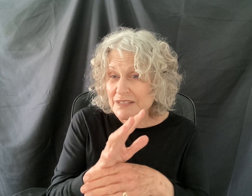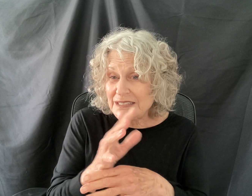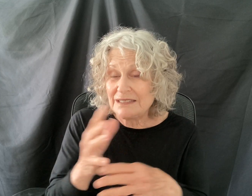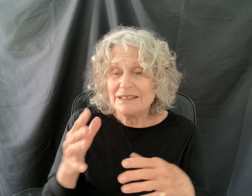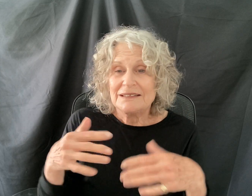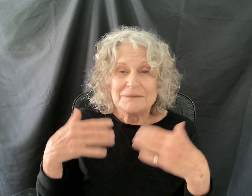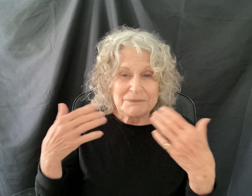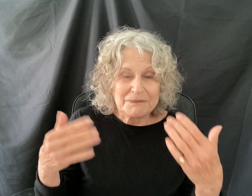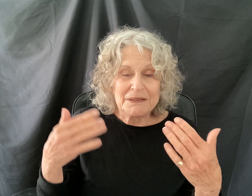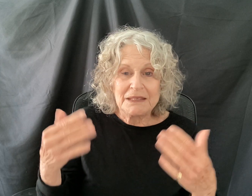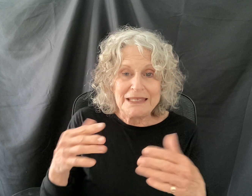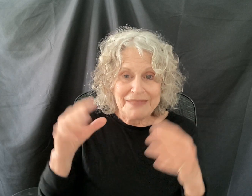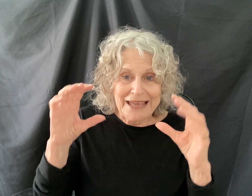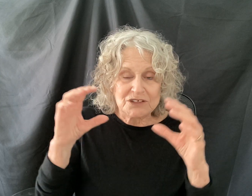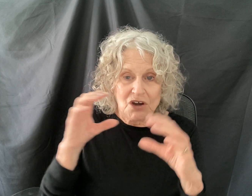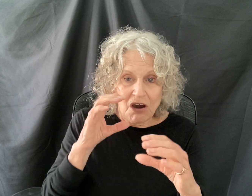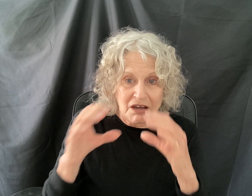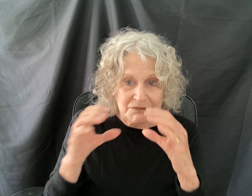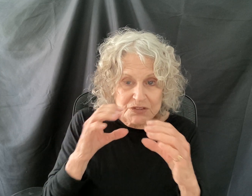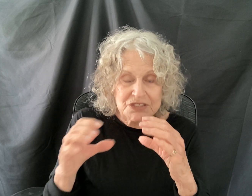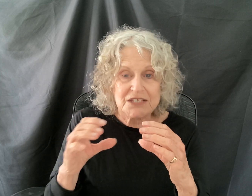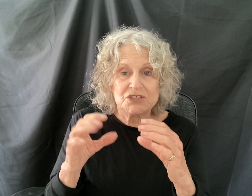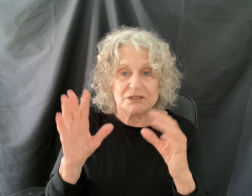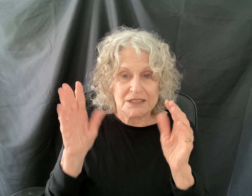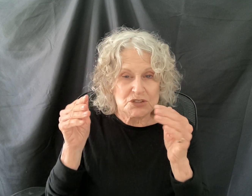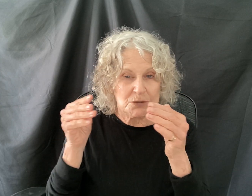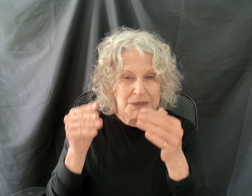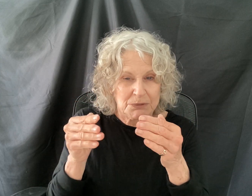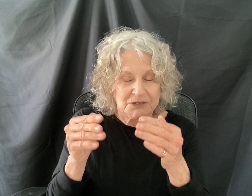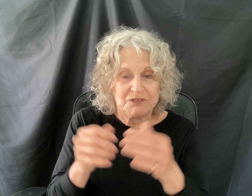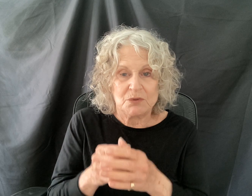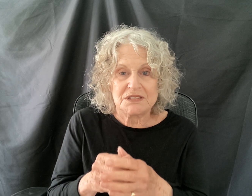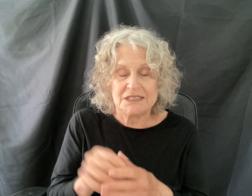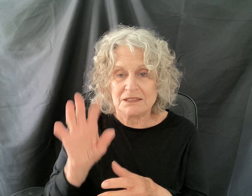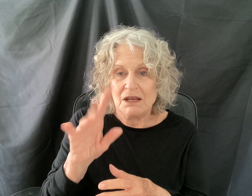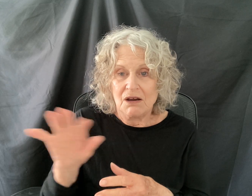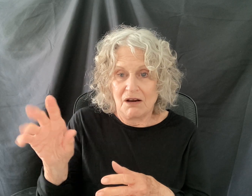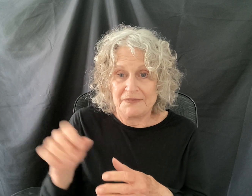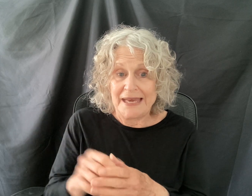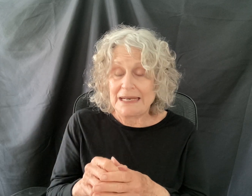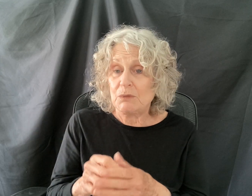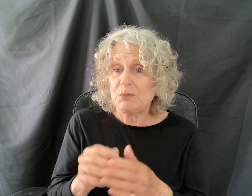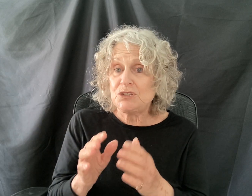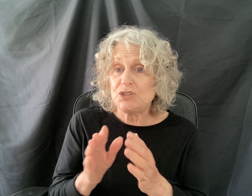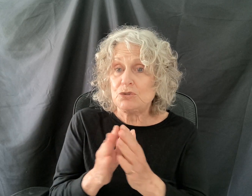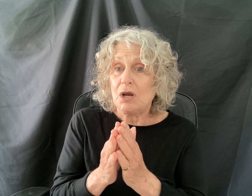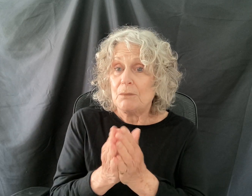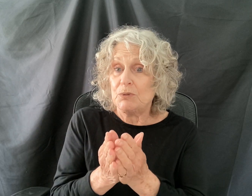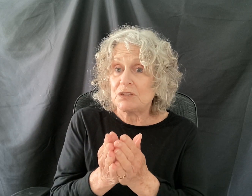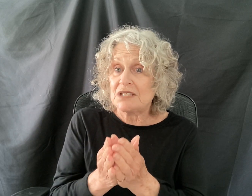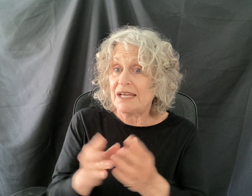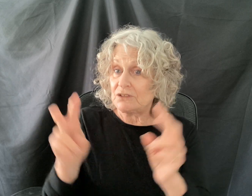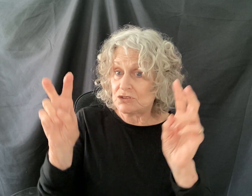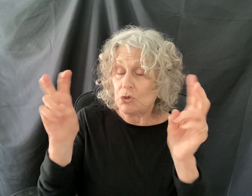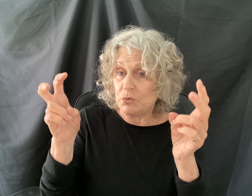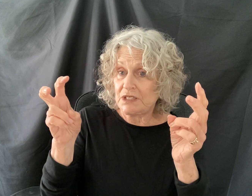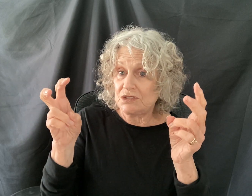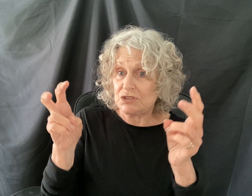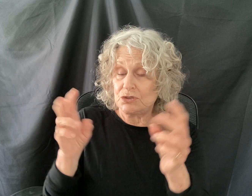movie, in that conversation, they should be able to focus in on that. And when we do book titles, we can do